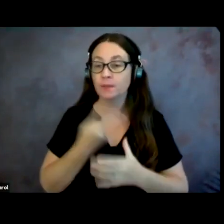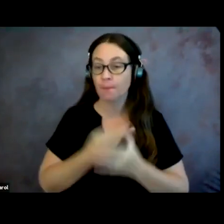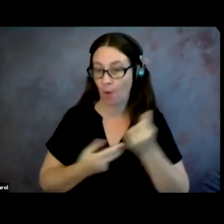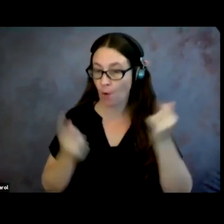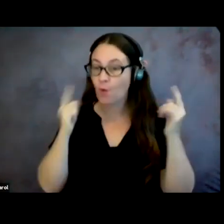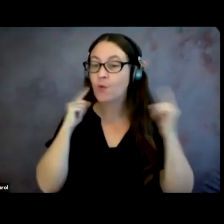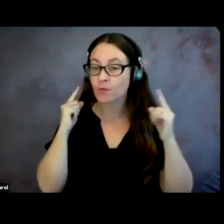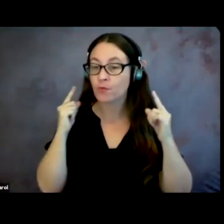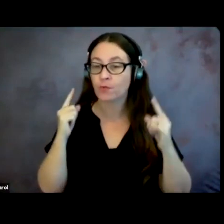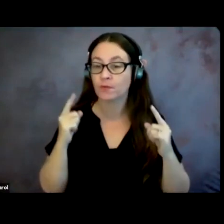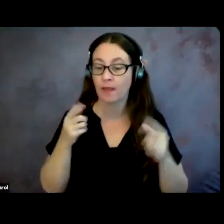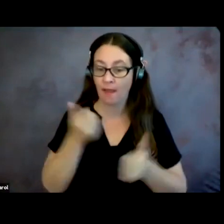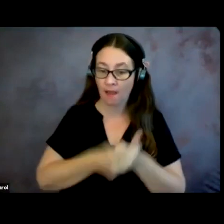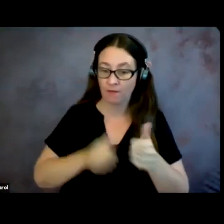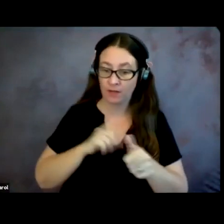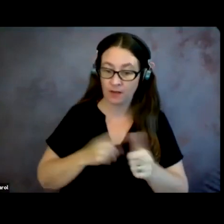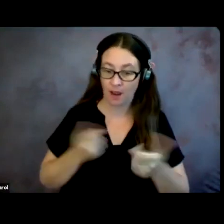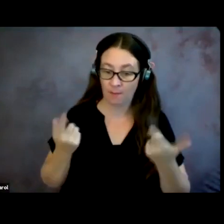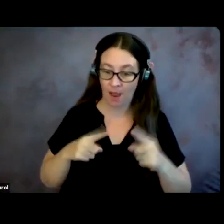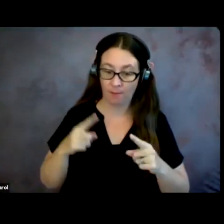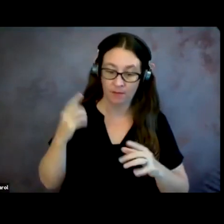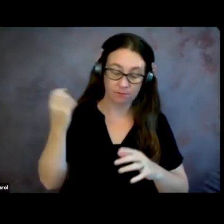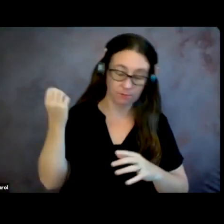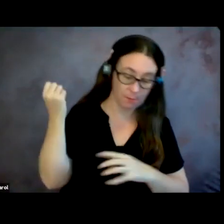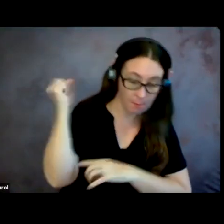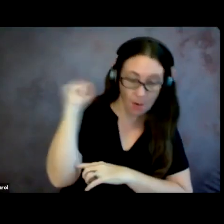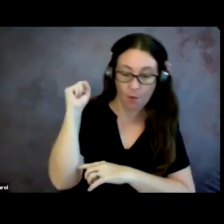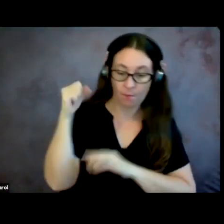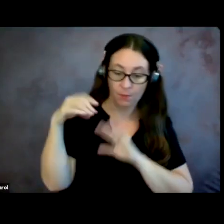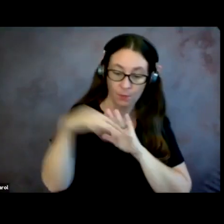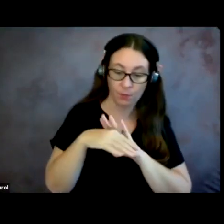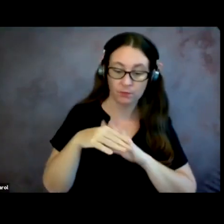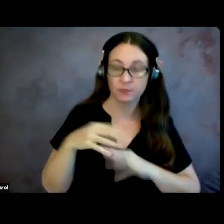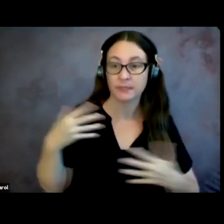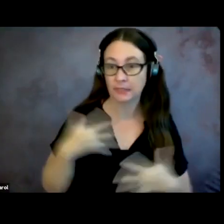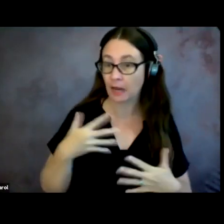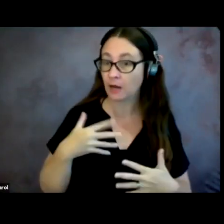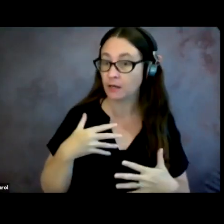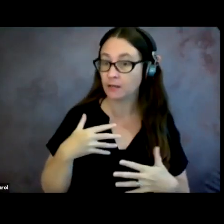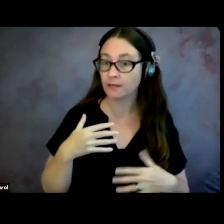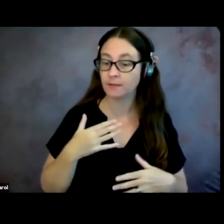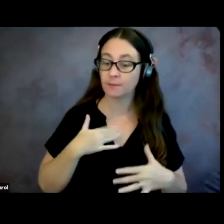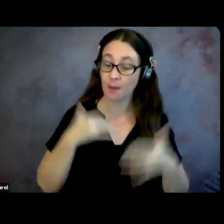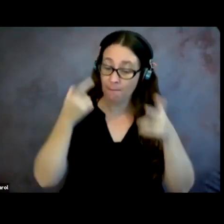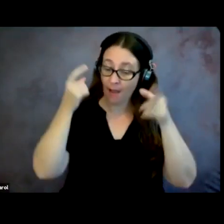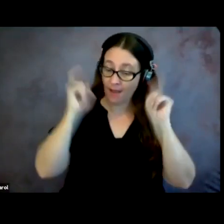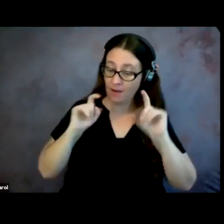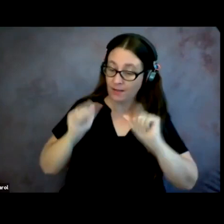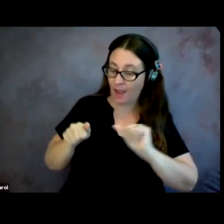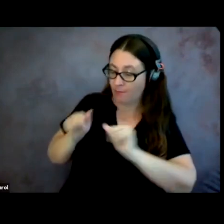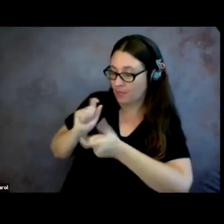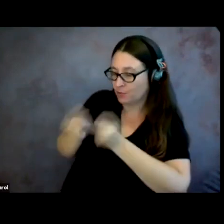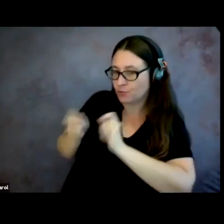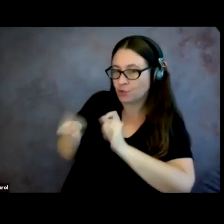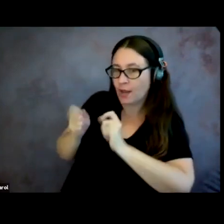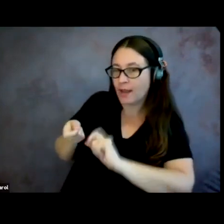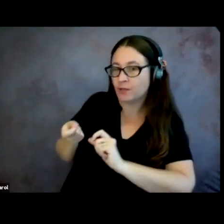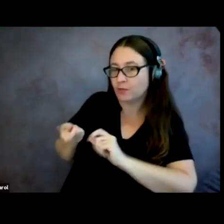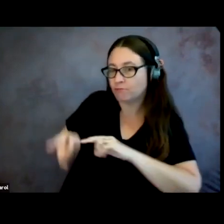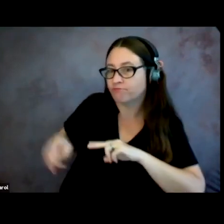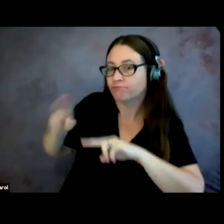scary. But I adapted pretty well since my hearing aids could always be programmed louder, or there was always